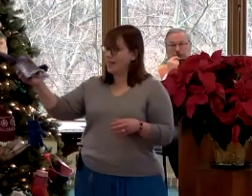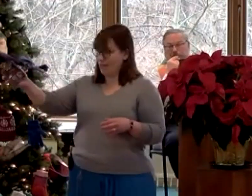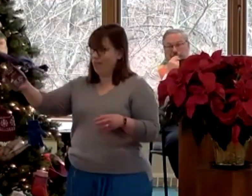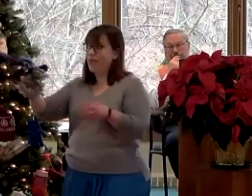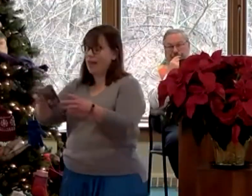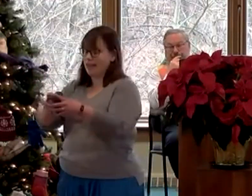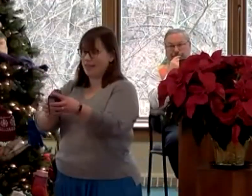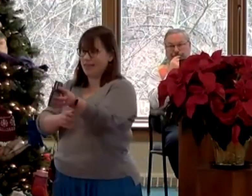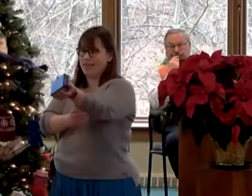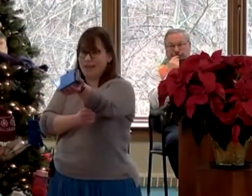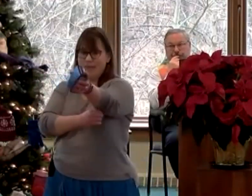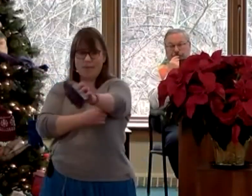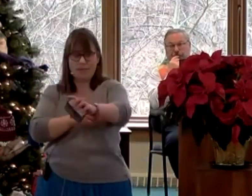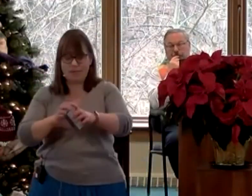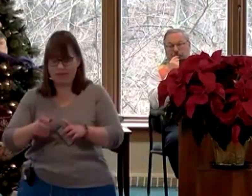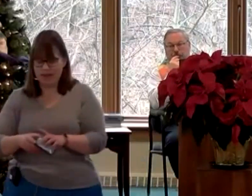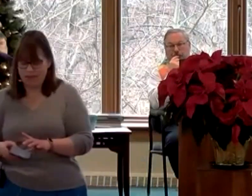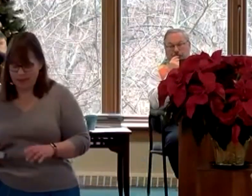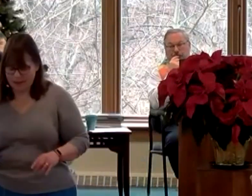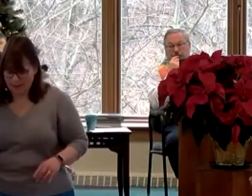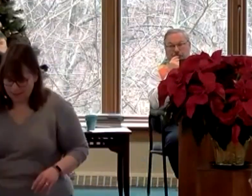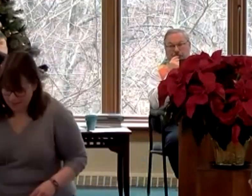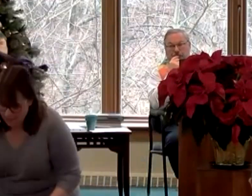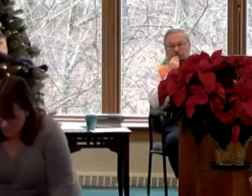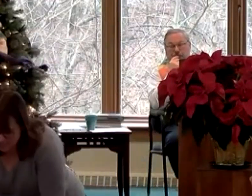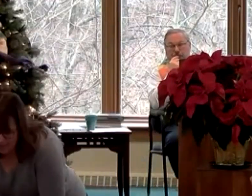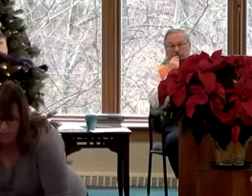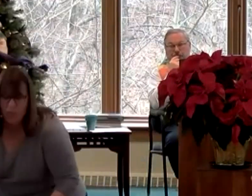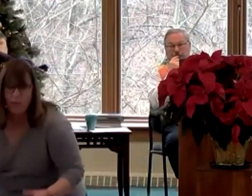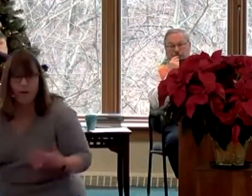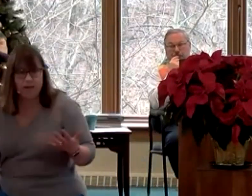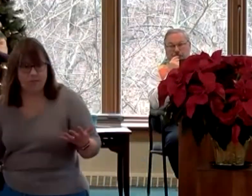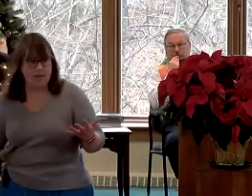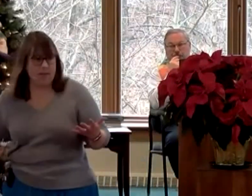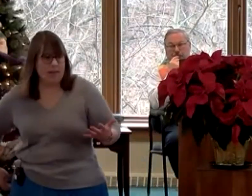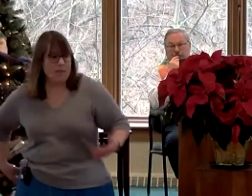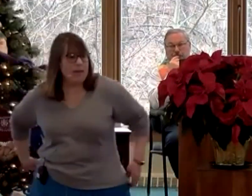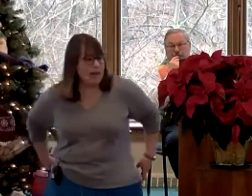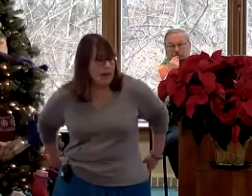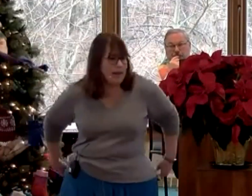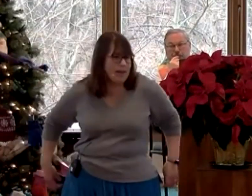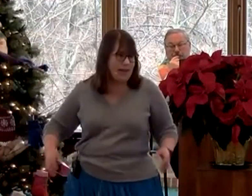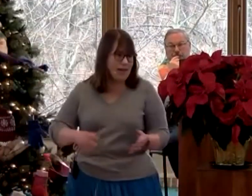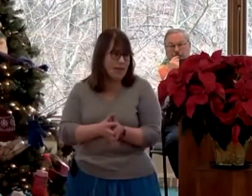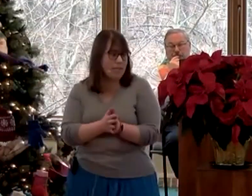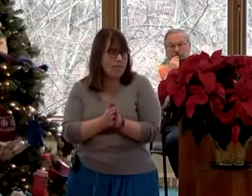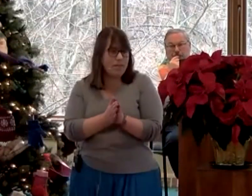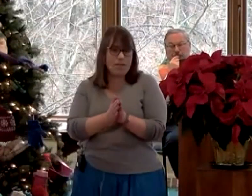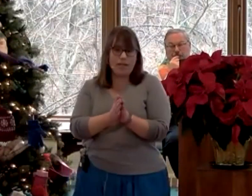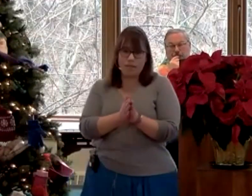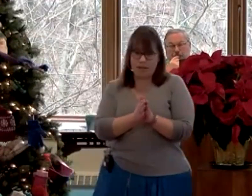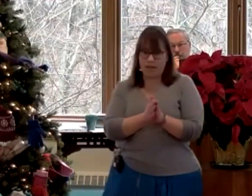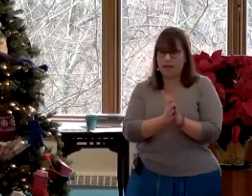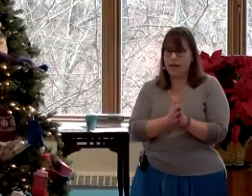Because because tonight will be the fourth night of Hanukkah. Yeah, so in my family, we light Hanukkah candles. My